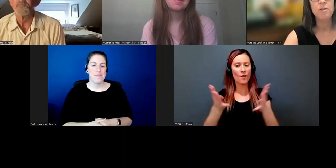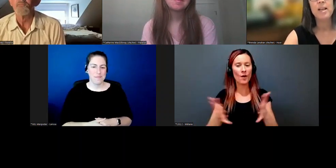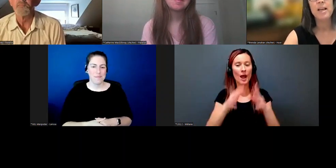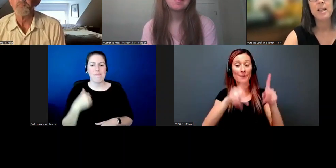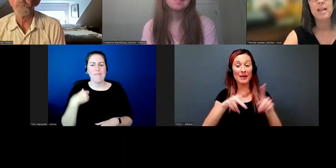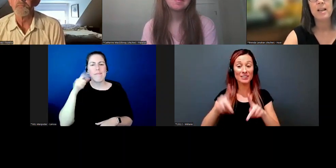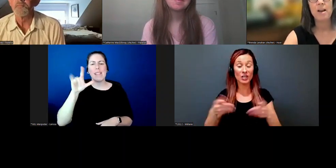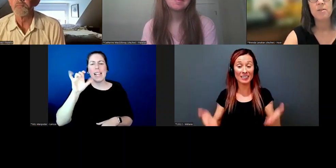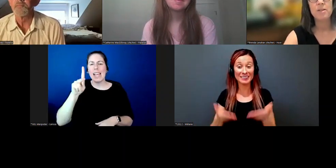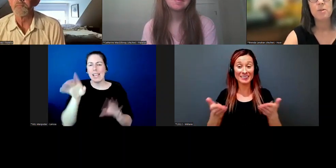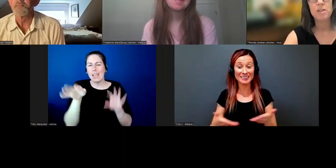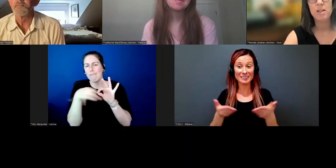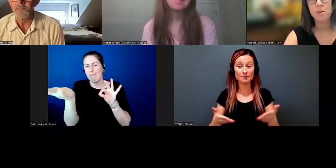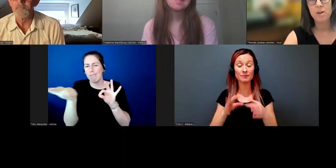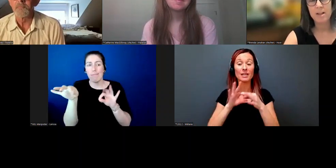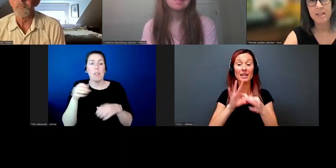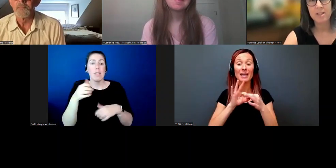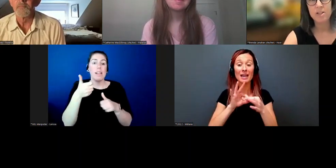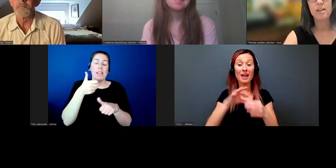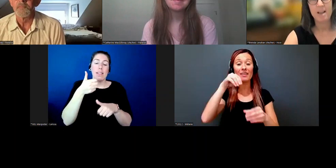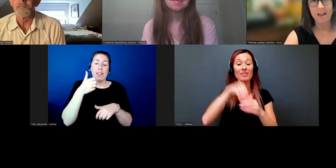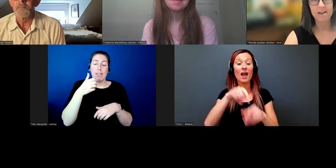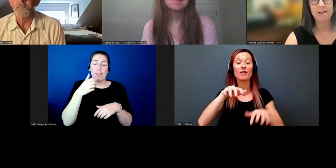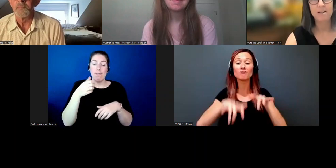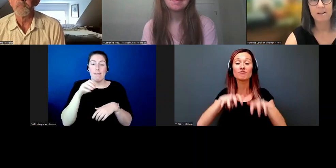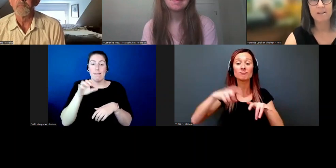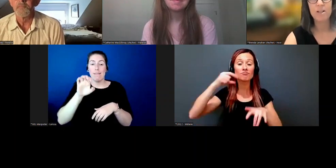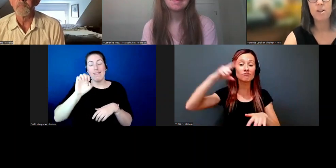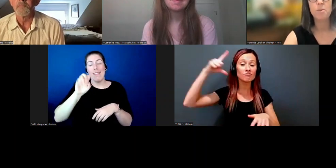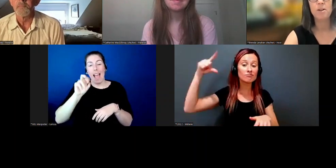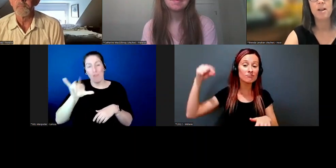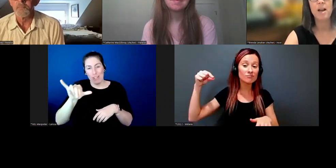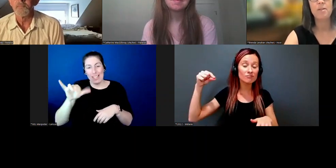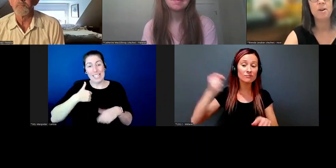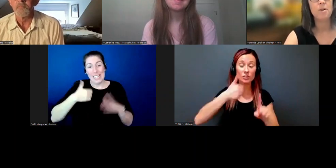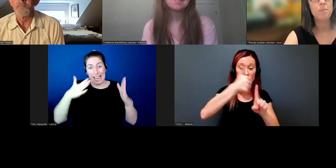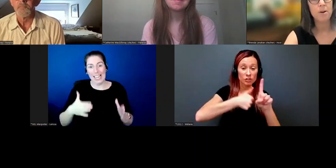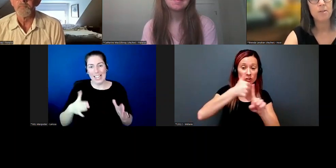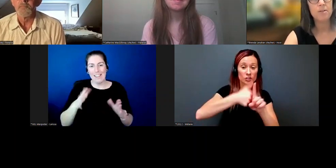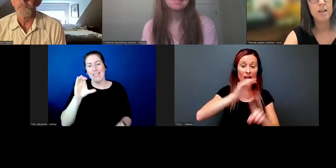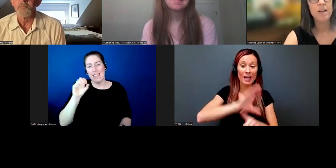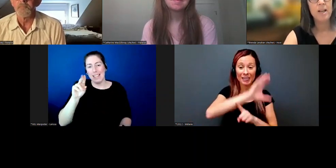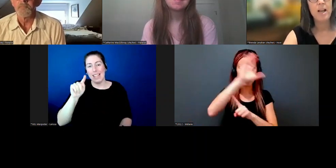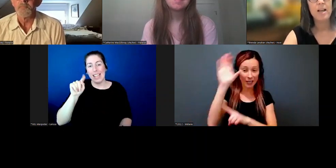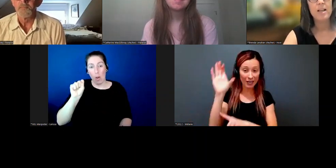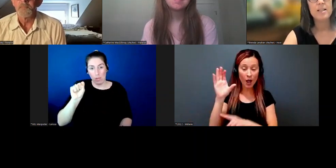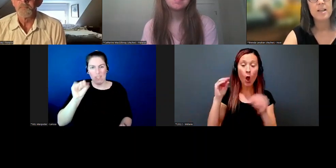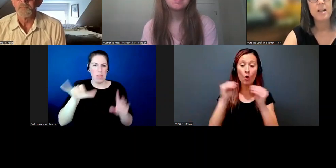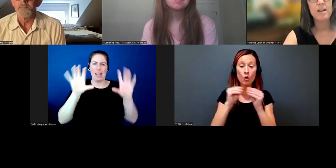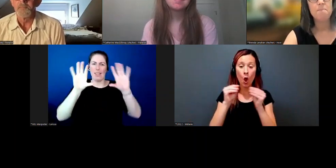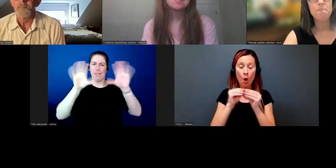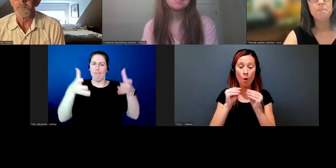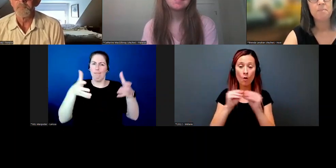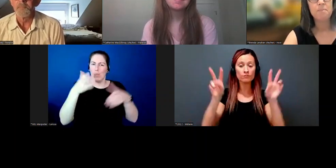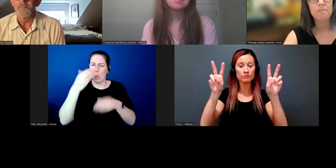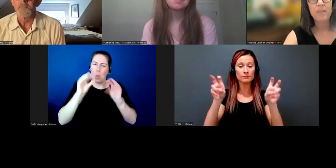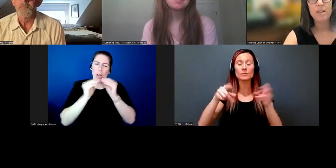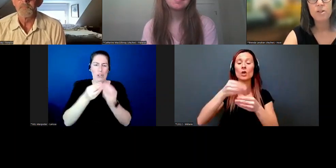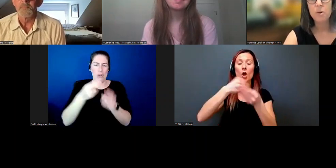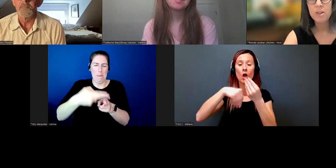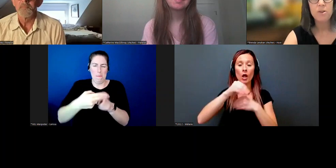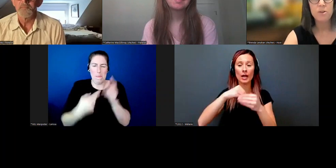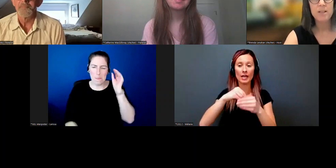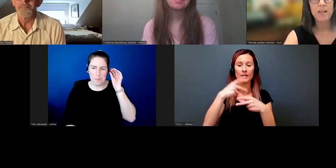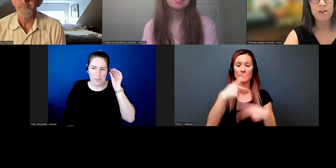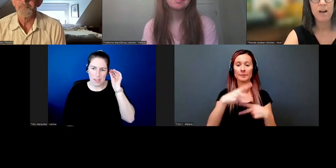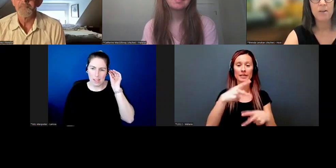Every Canadian Counts, which is the organization in Canada that Hubert and Catherine are part of, and join